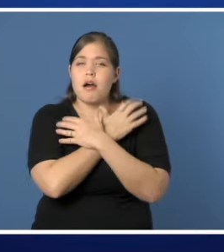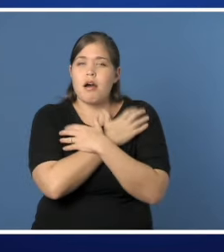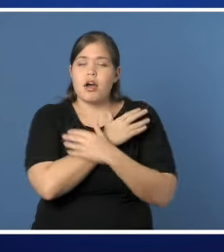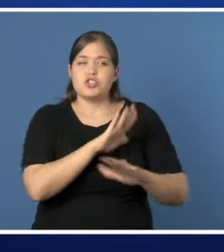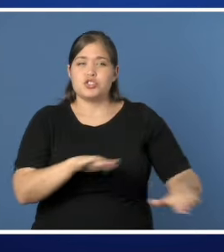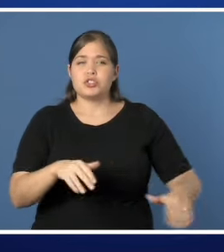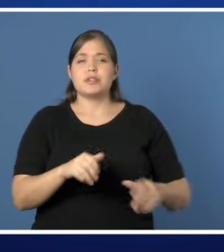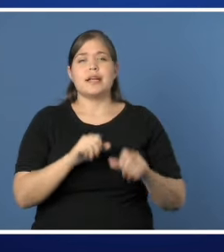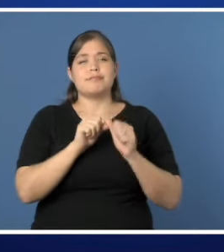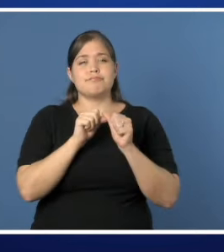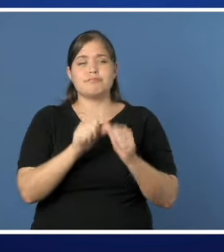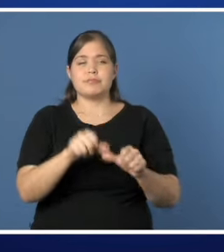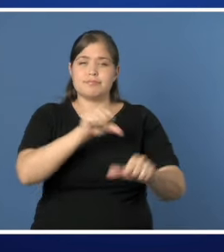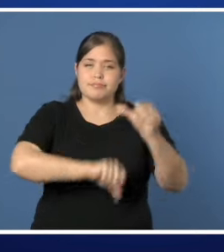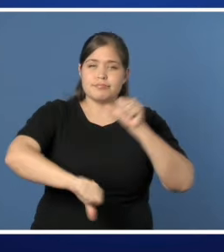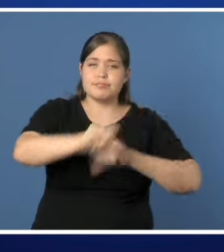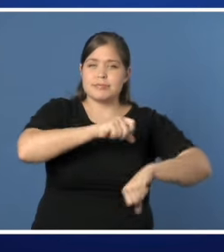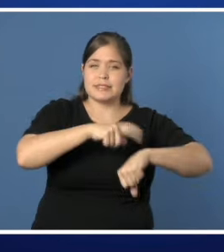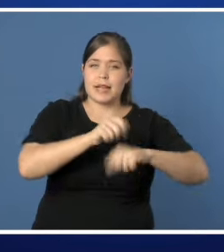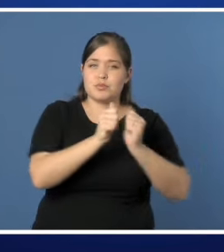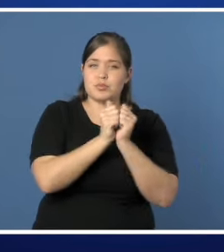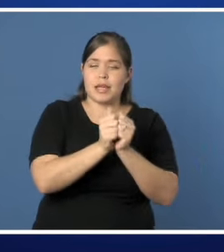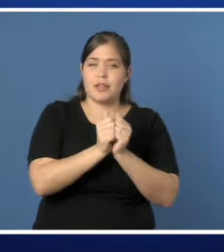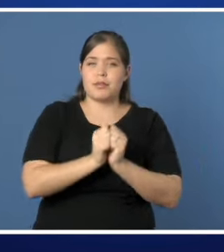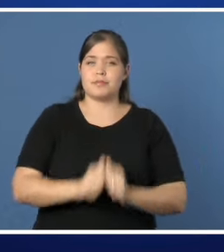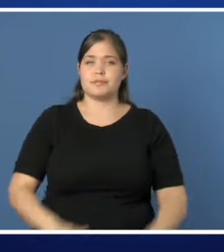Hold your children and spend more time with them